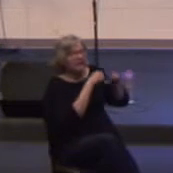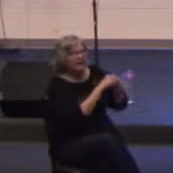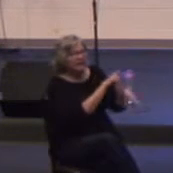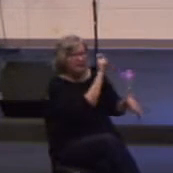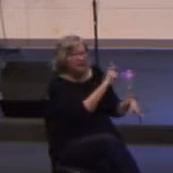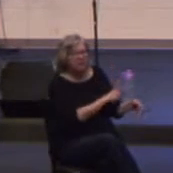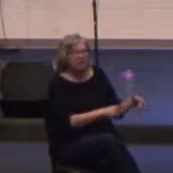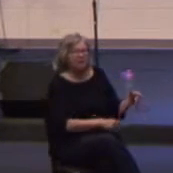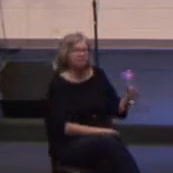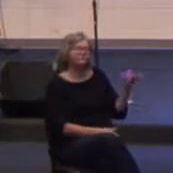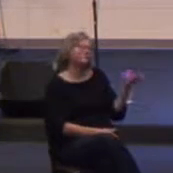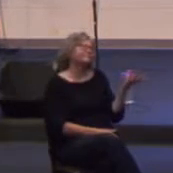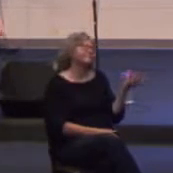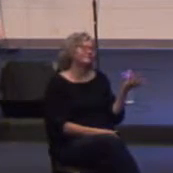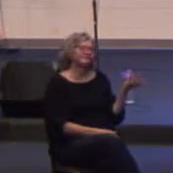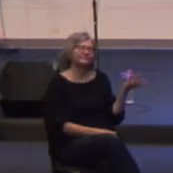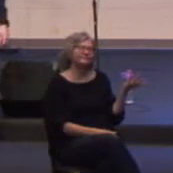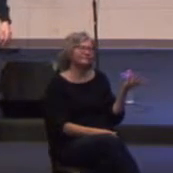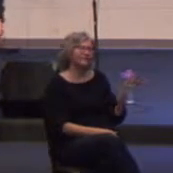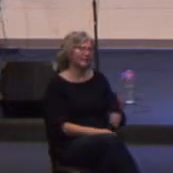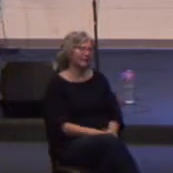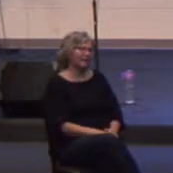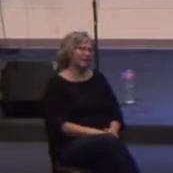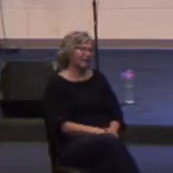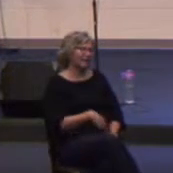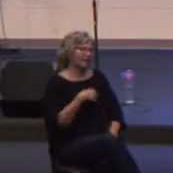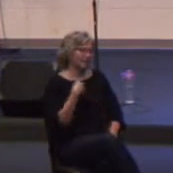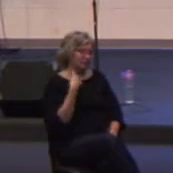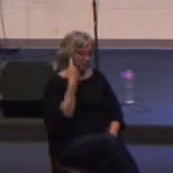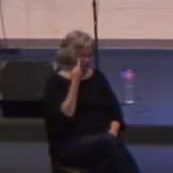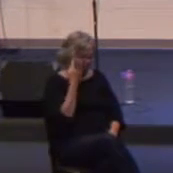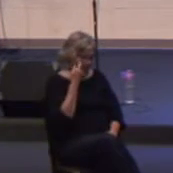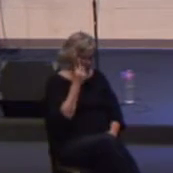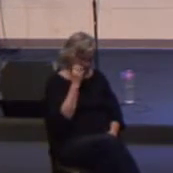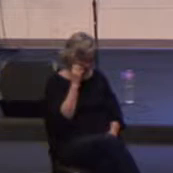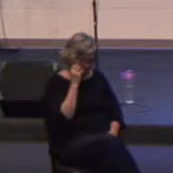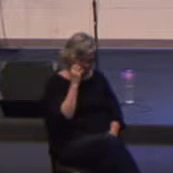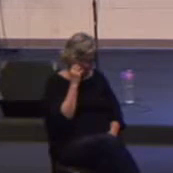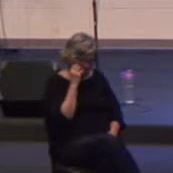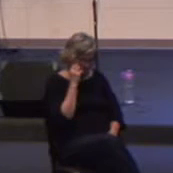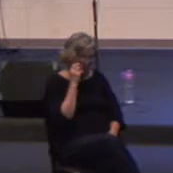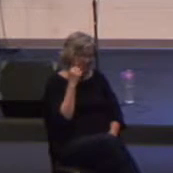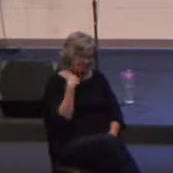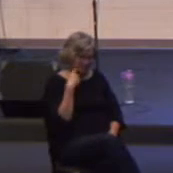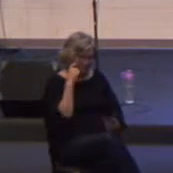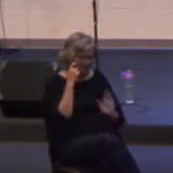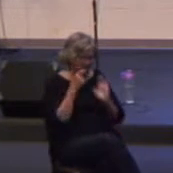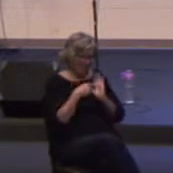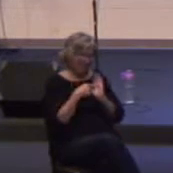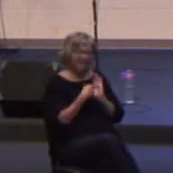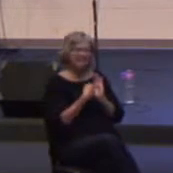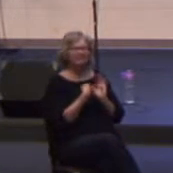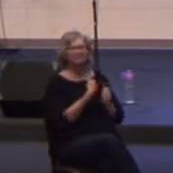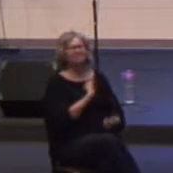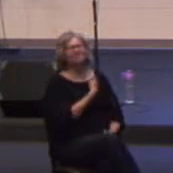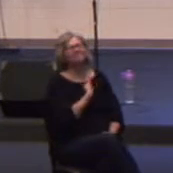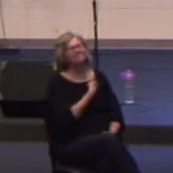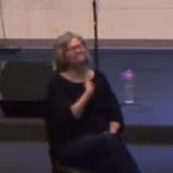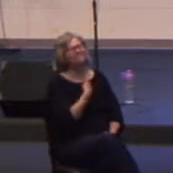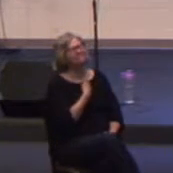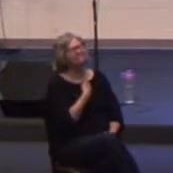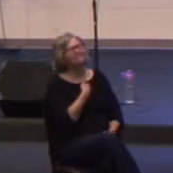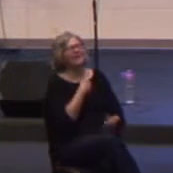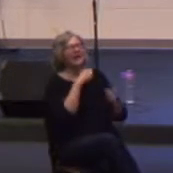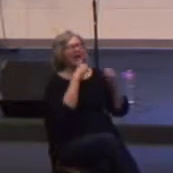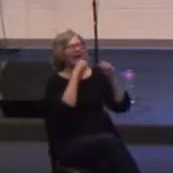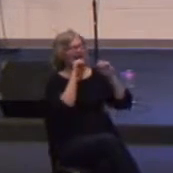Egypt. But the thing that it makes me do is it makes me recognize how often I also can